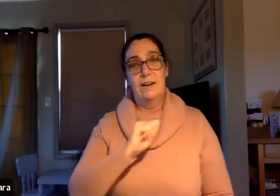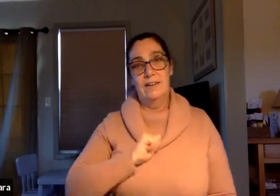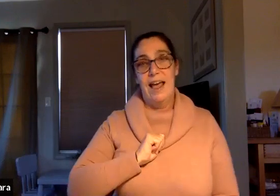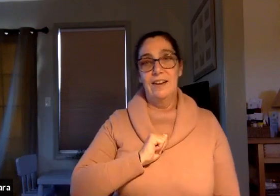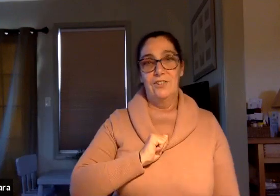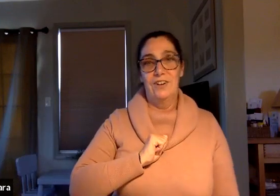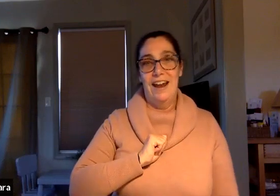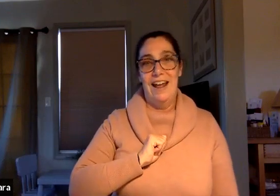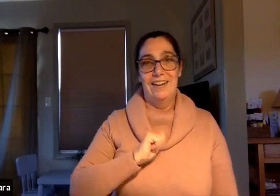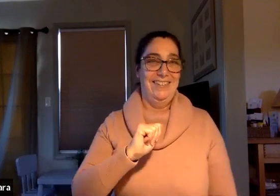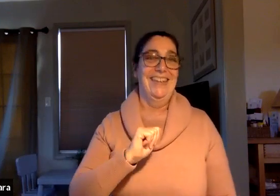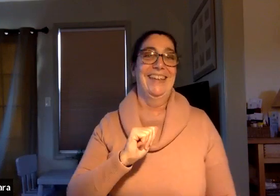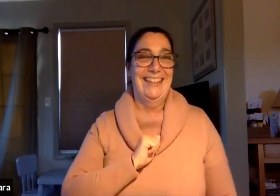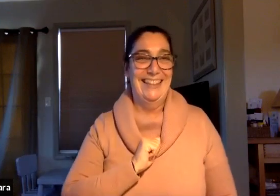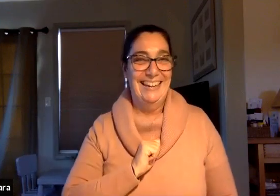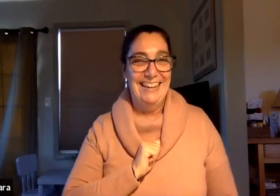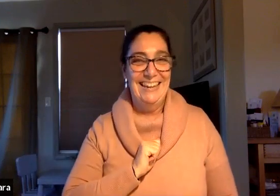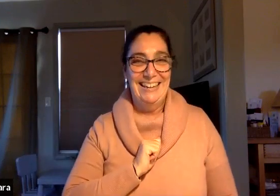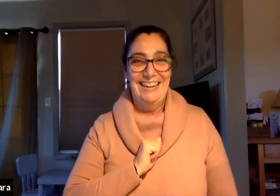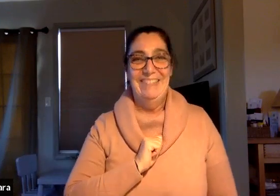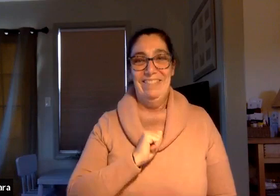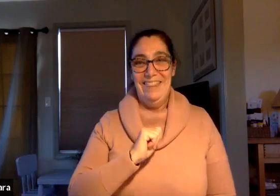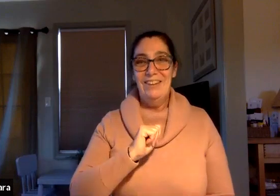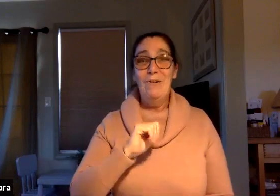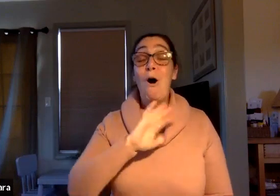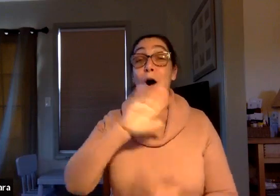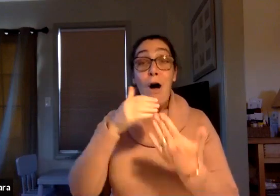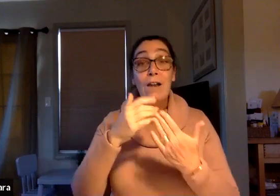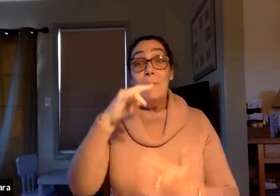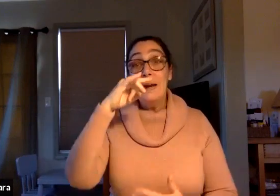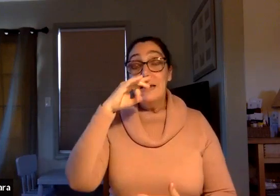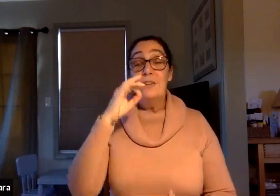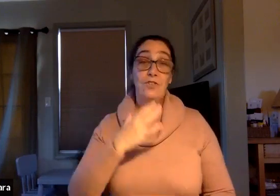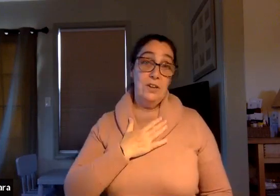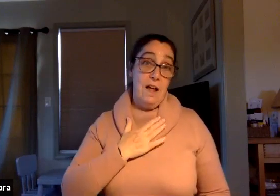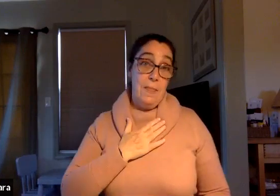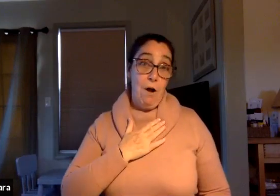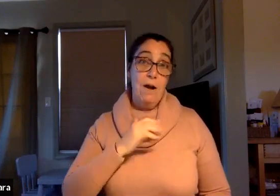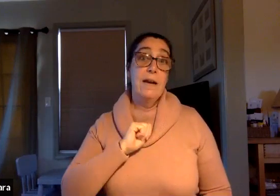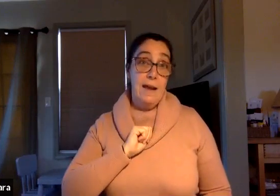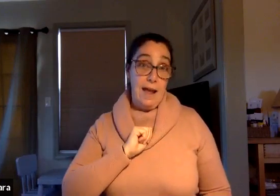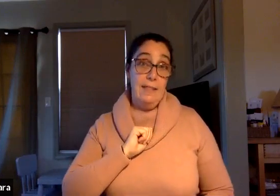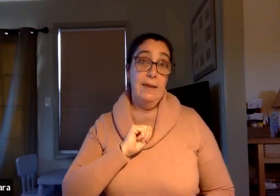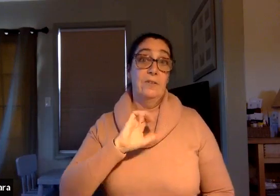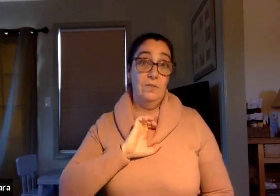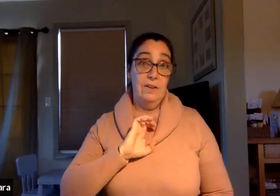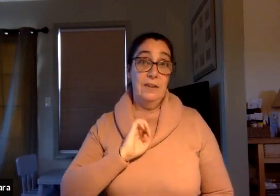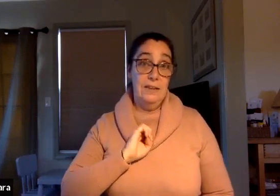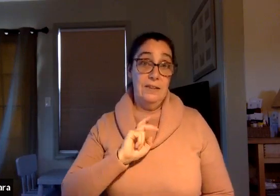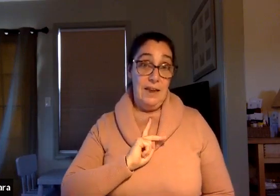because Alex already had Alex. So all of my kids are just on the heart. Alex, Chris, Elise,